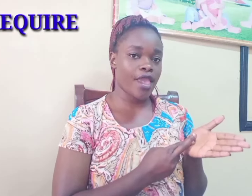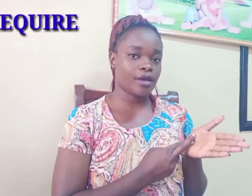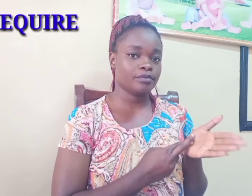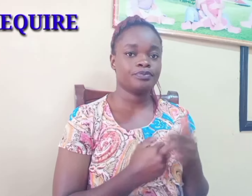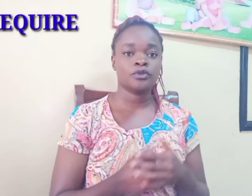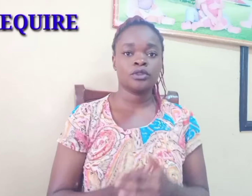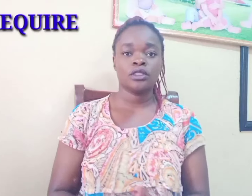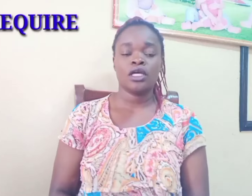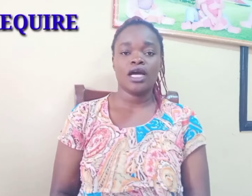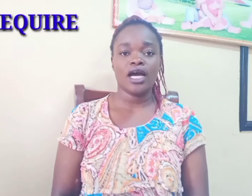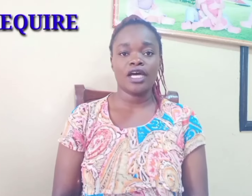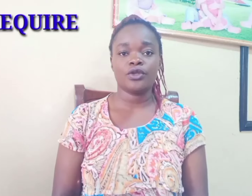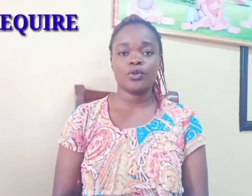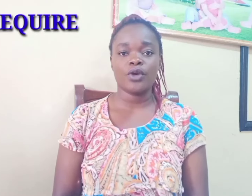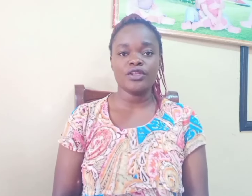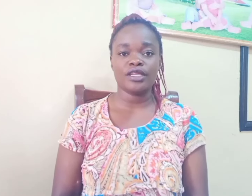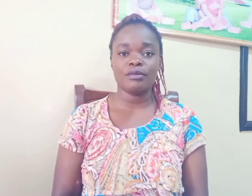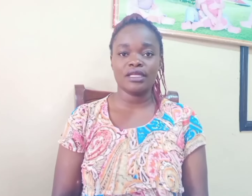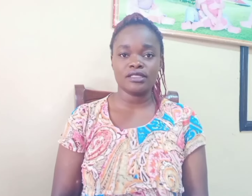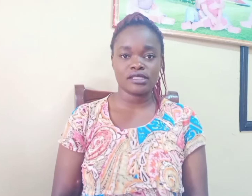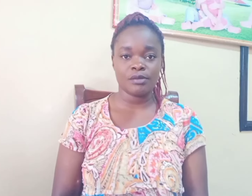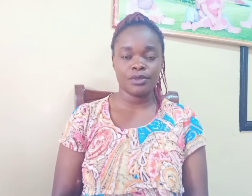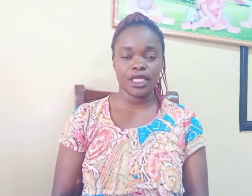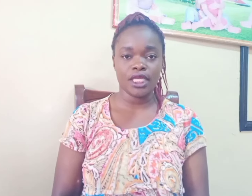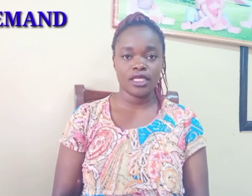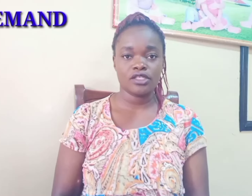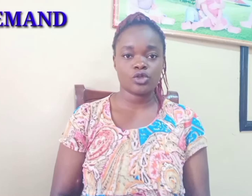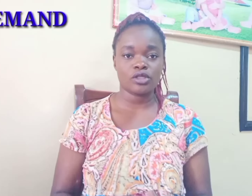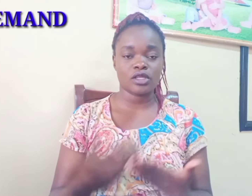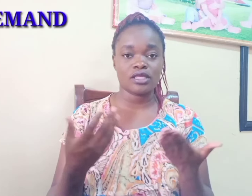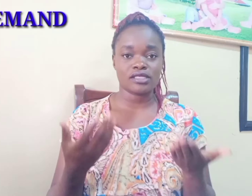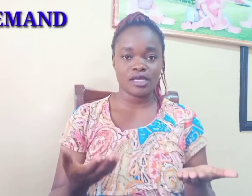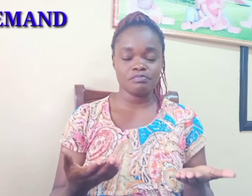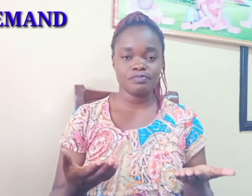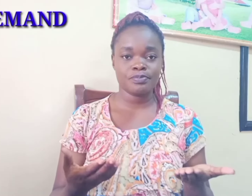Require. And when you're demanding something, it's also the same.